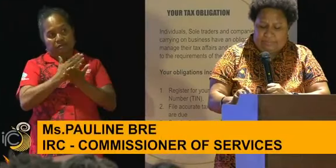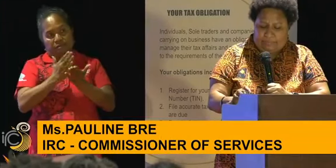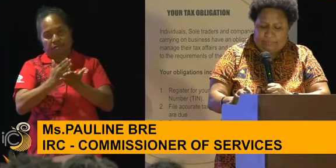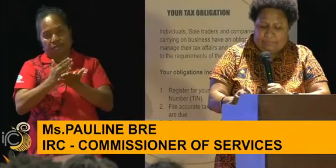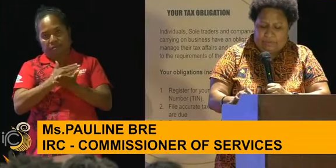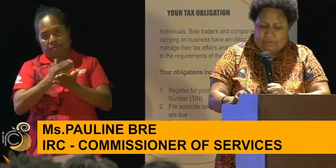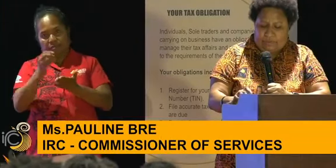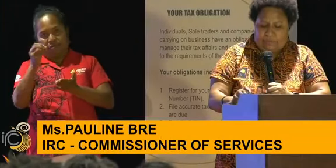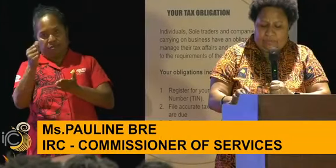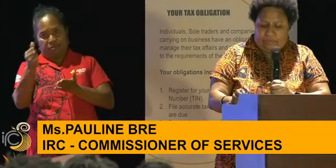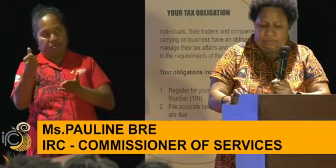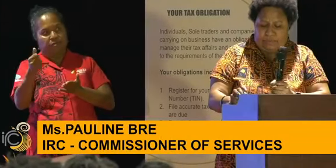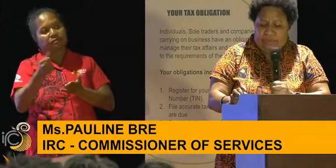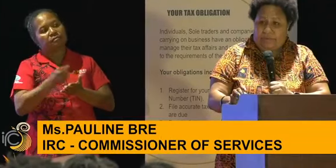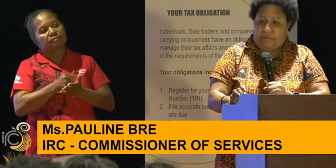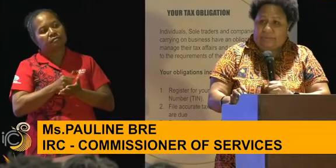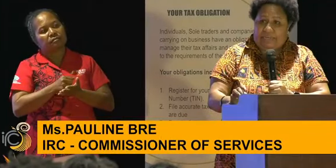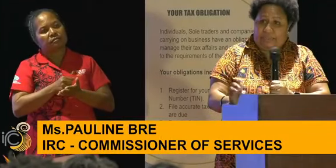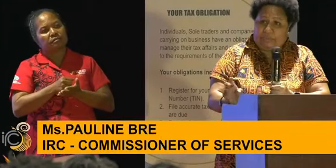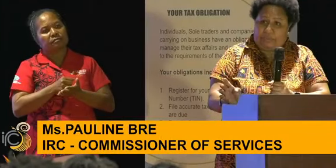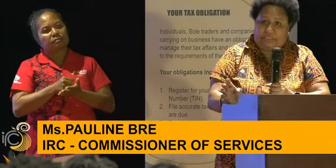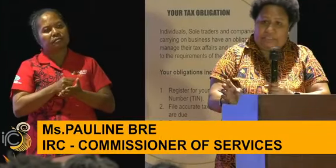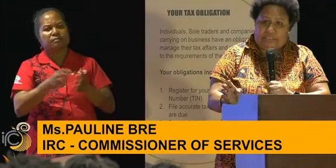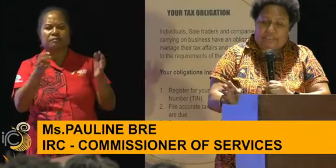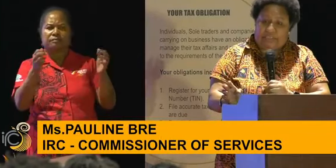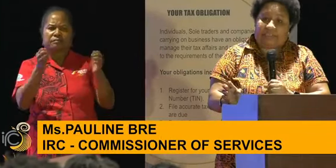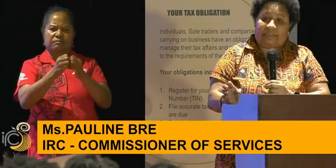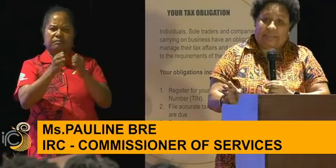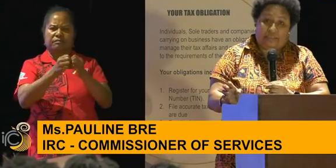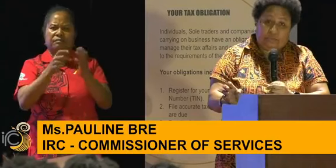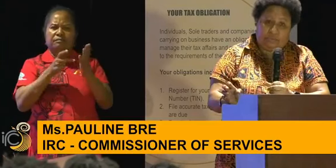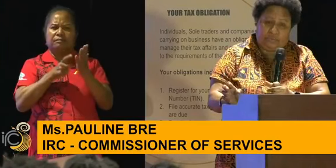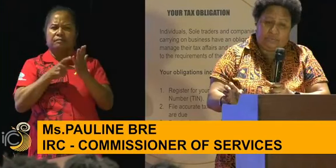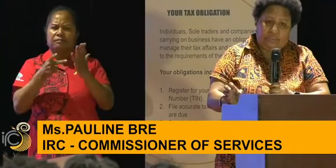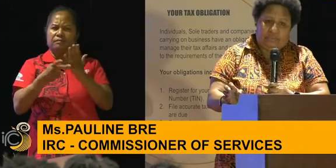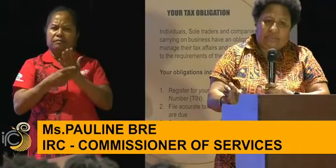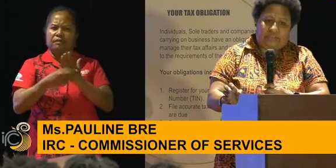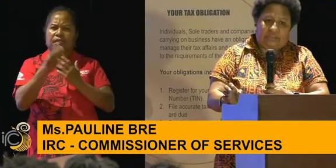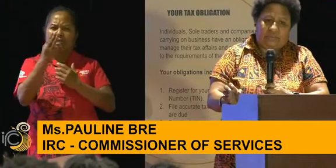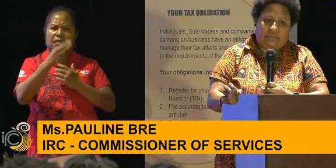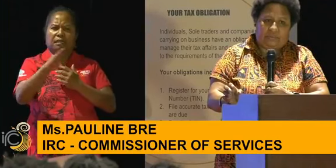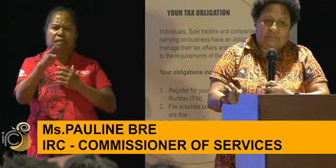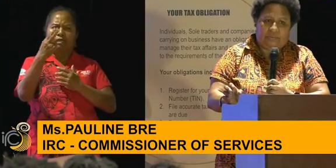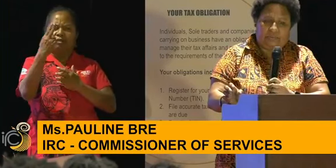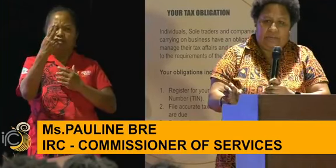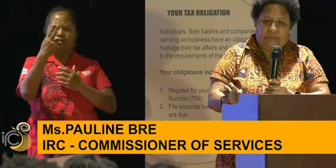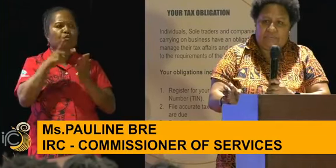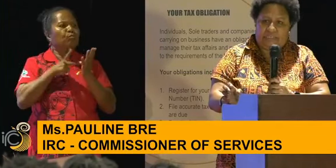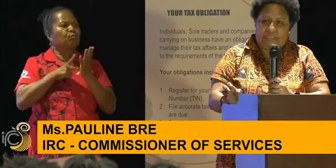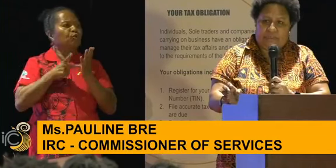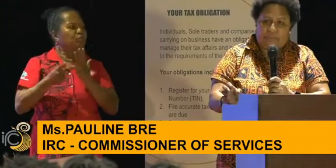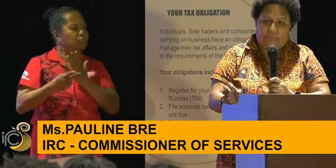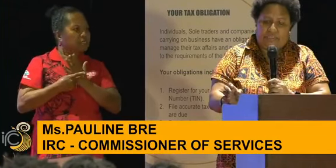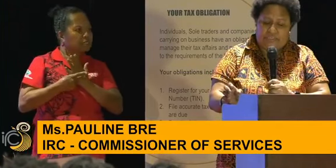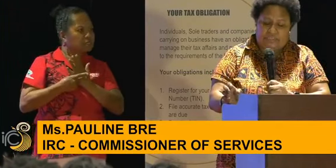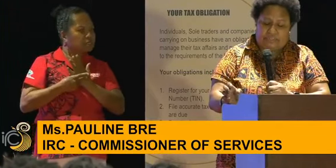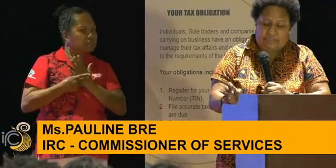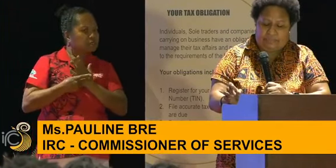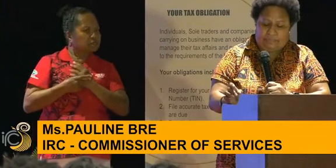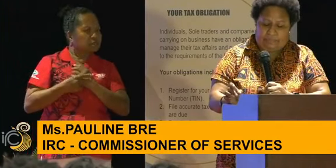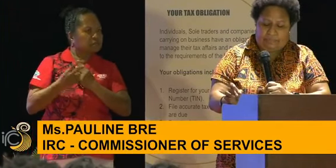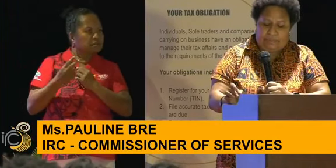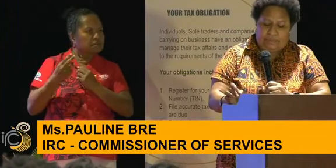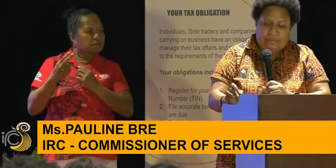sampler, people got all plenty projects, 32 projects together. So, out of these